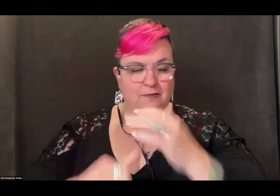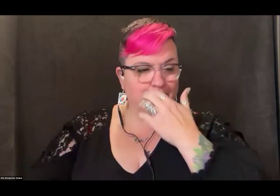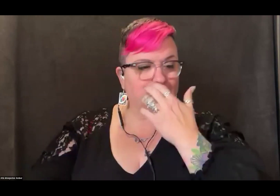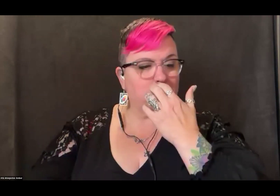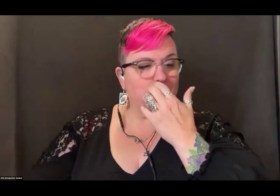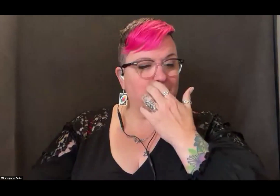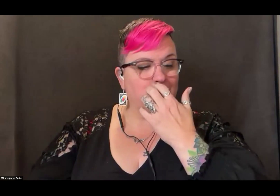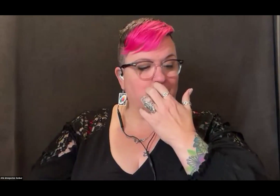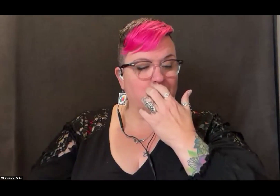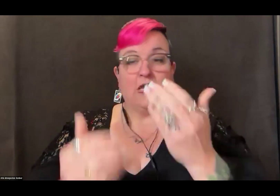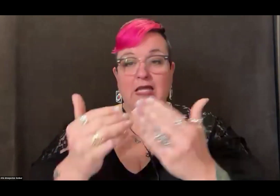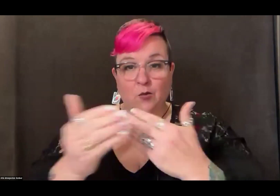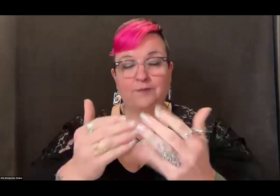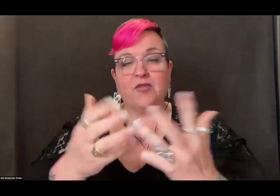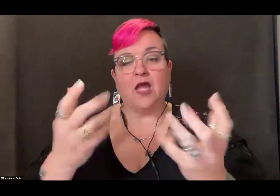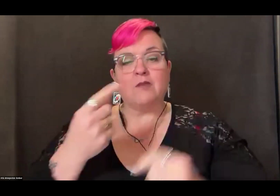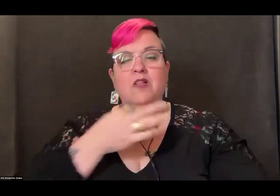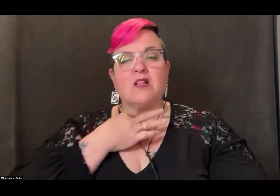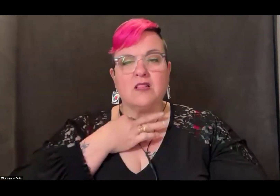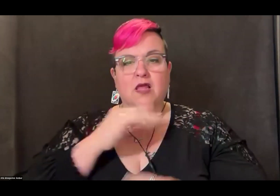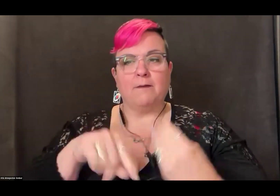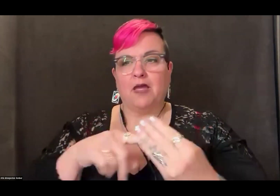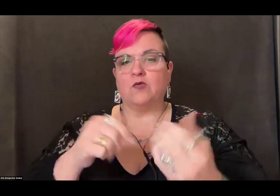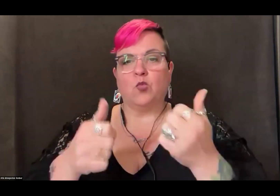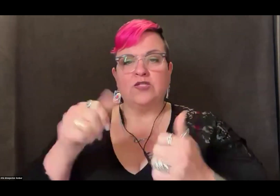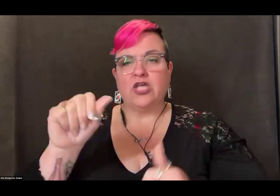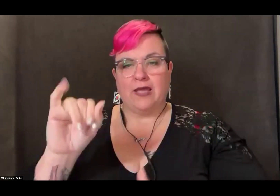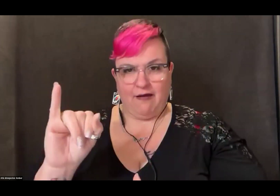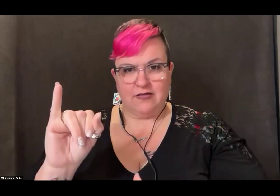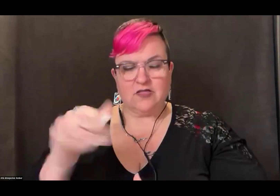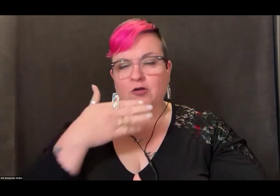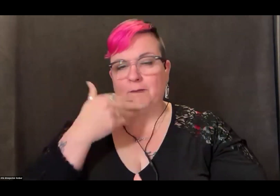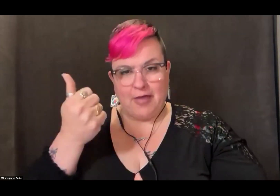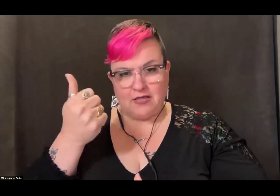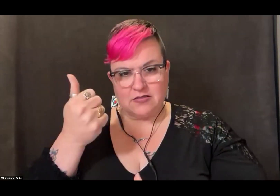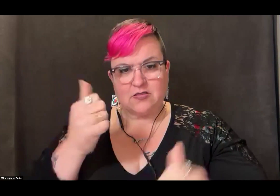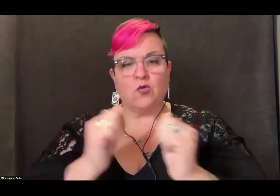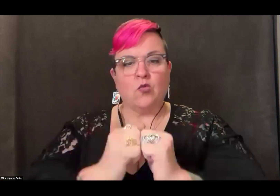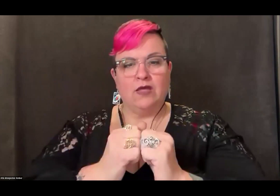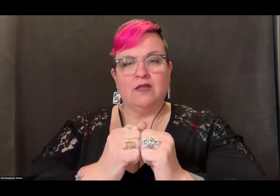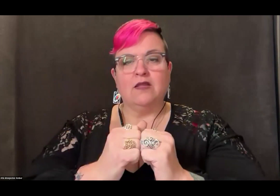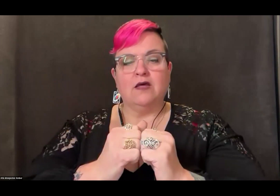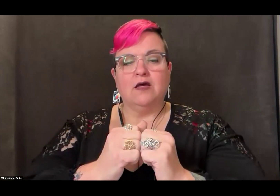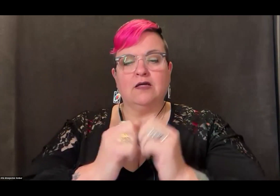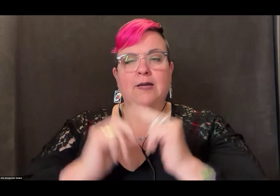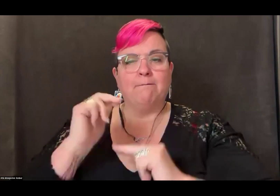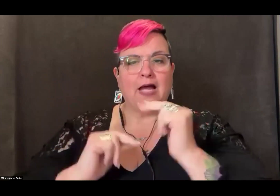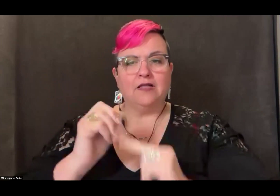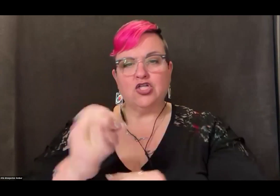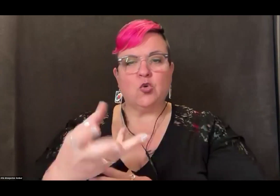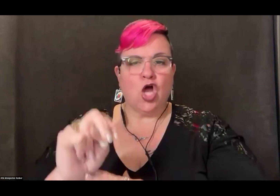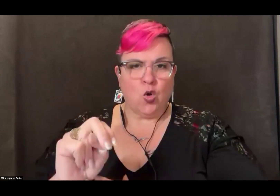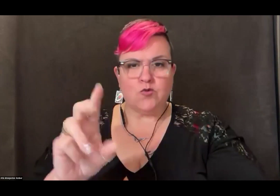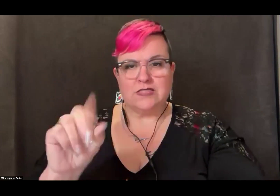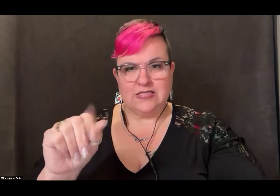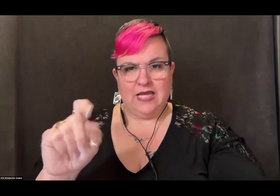Anyway, I wanted to know which AIs are best at compiling your own